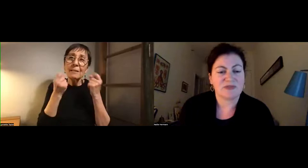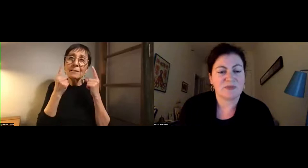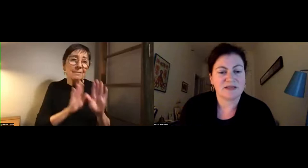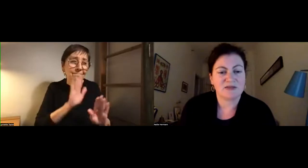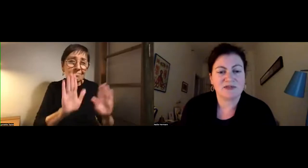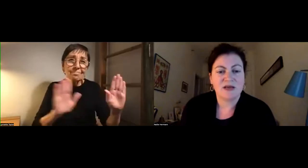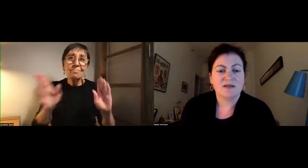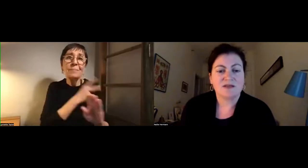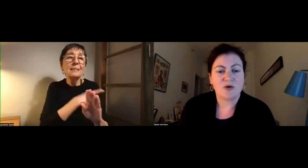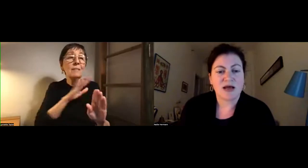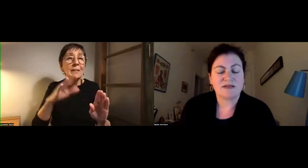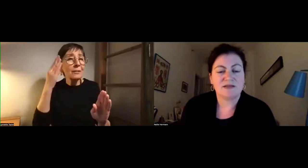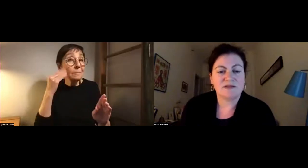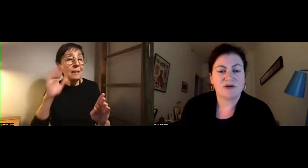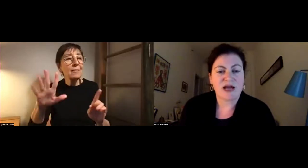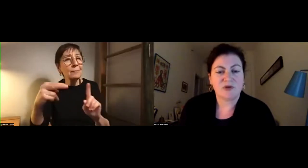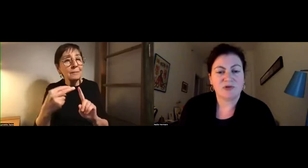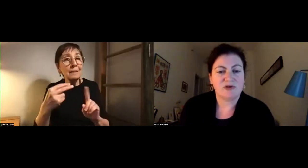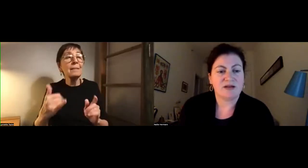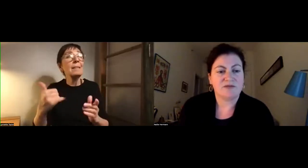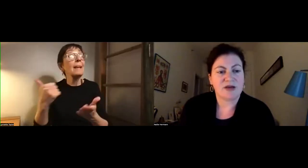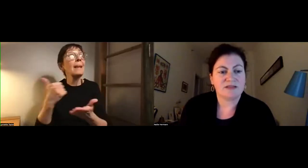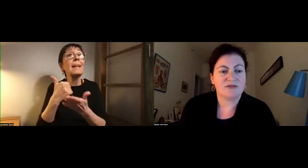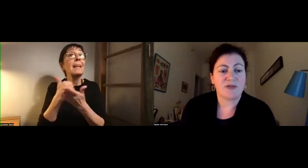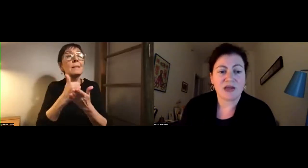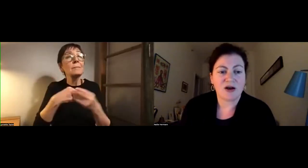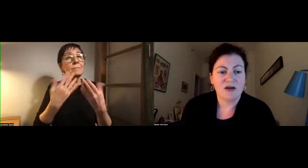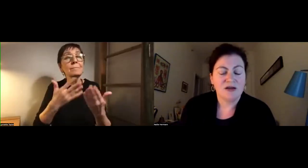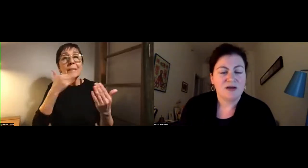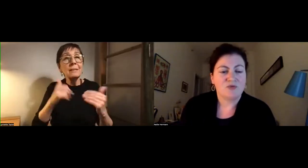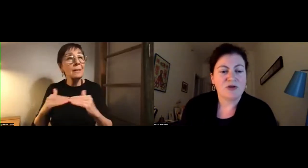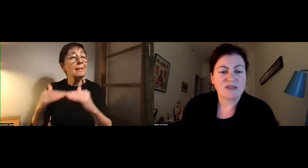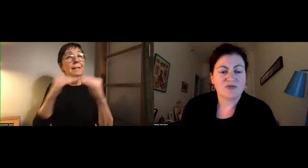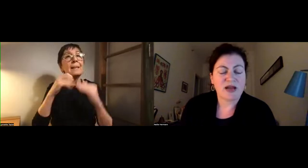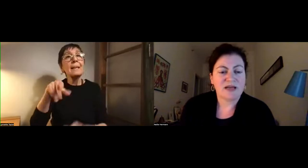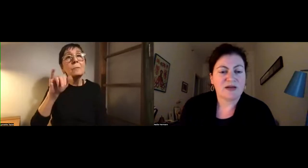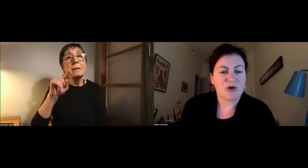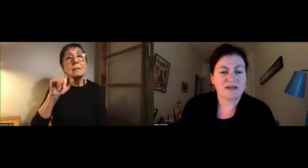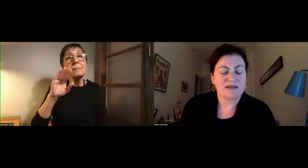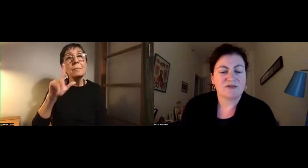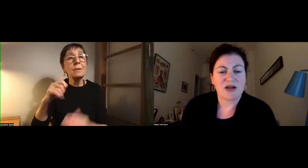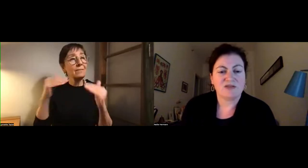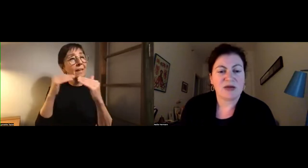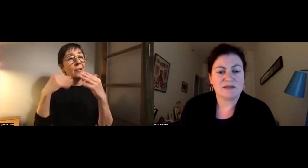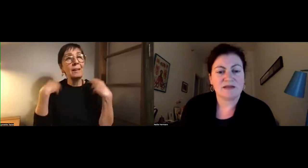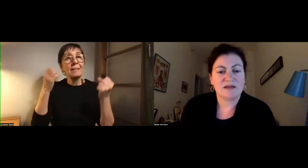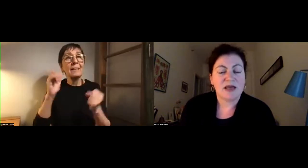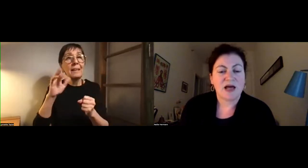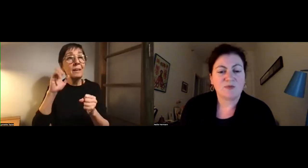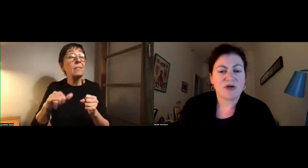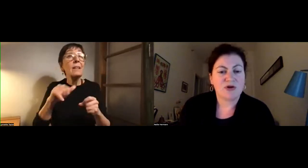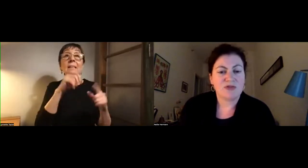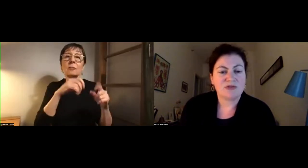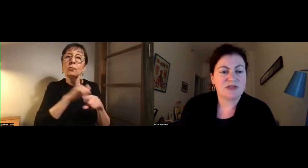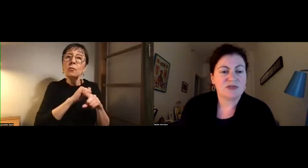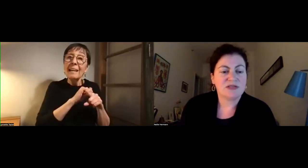and perspectives so as to deliver equitable and effective healthcare. Rigorous training and practice of narrative medicine